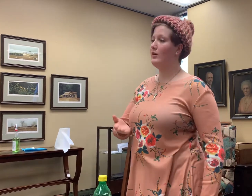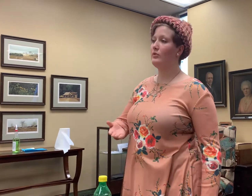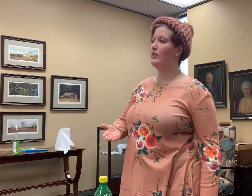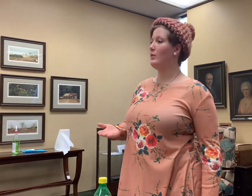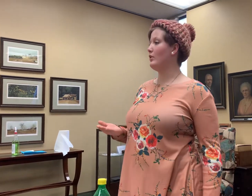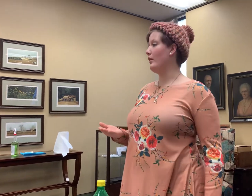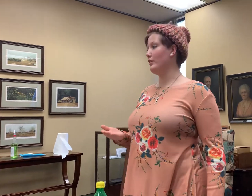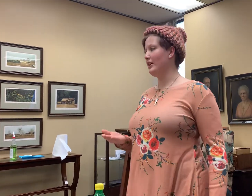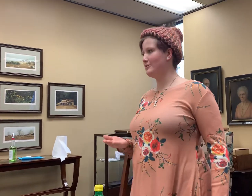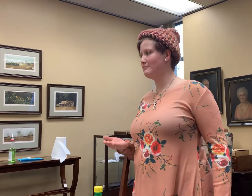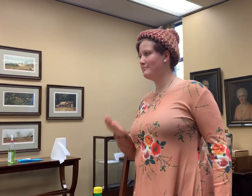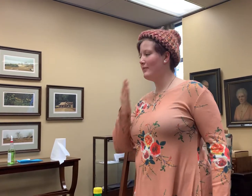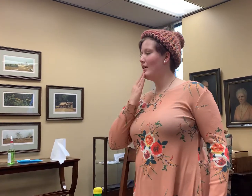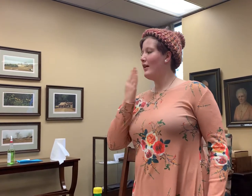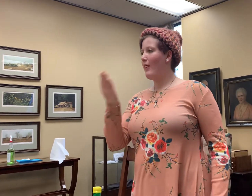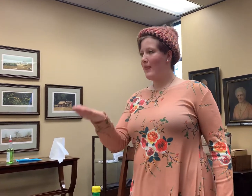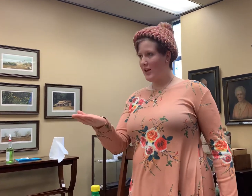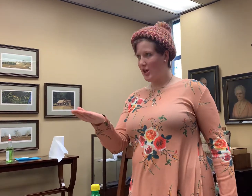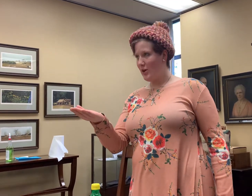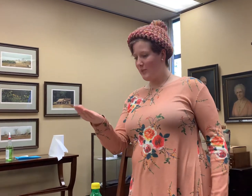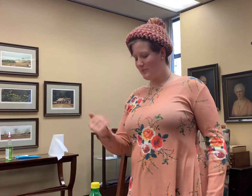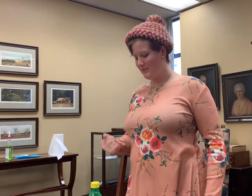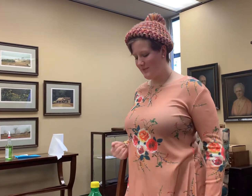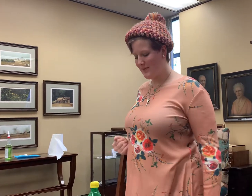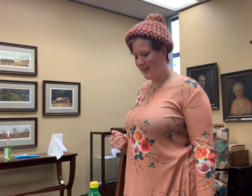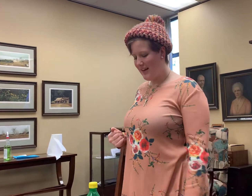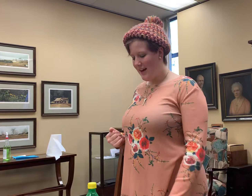different that we're not learning. Thank you.